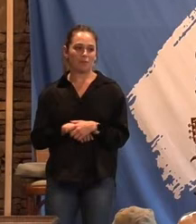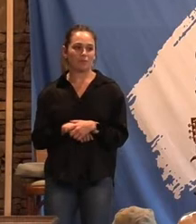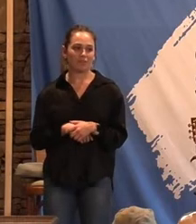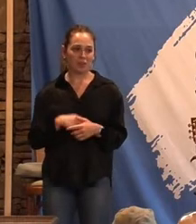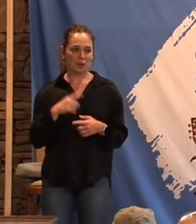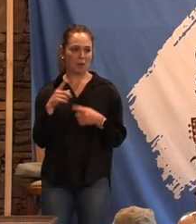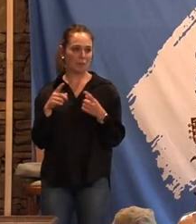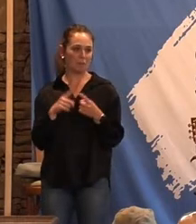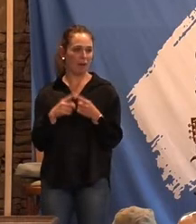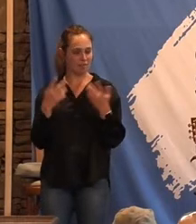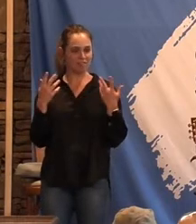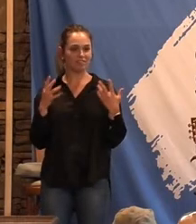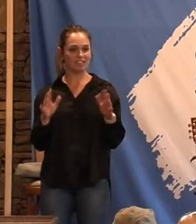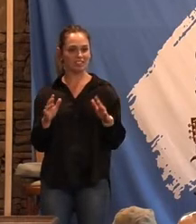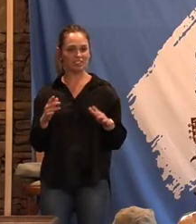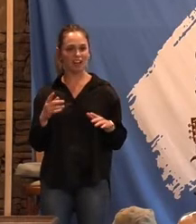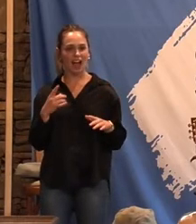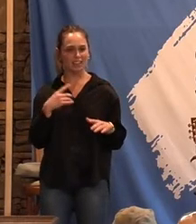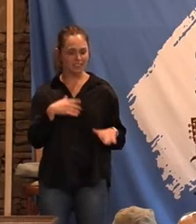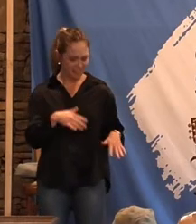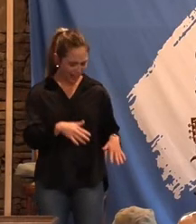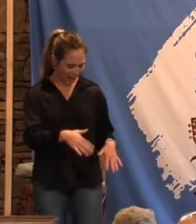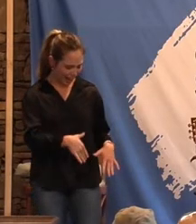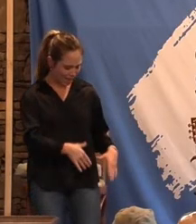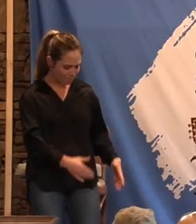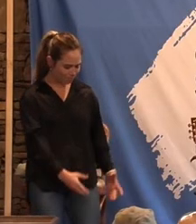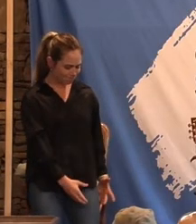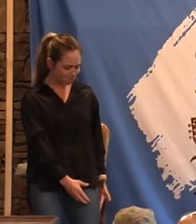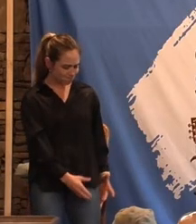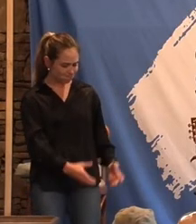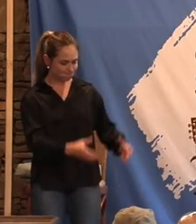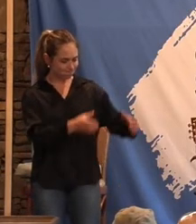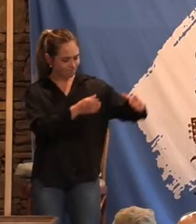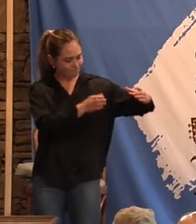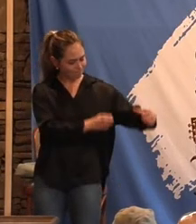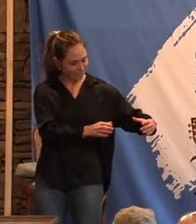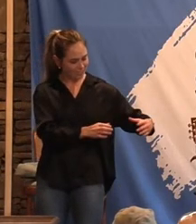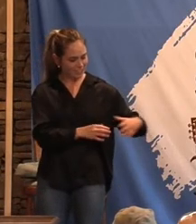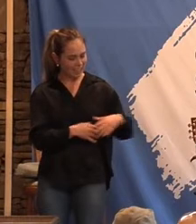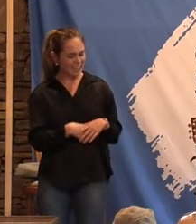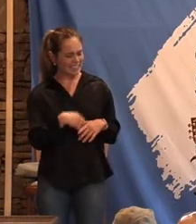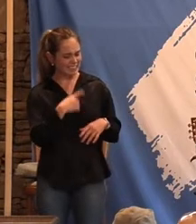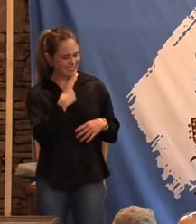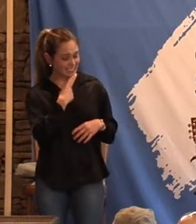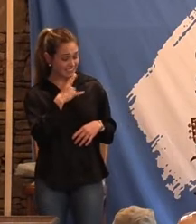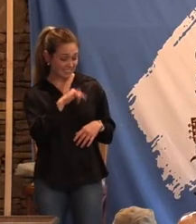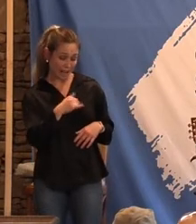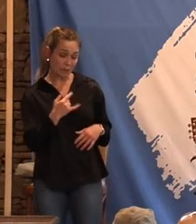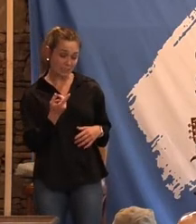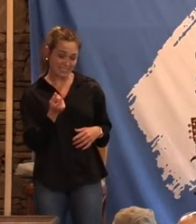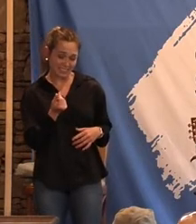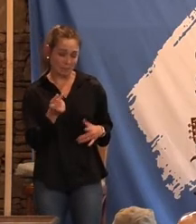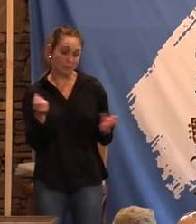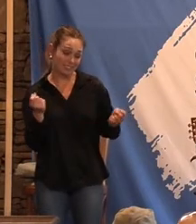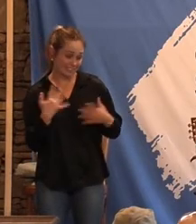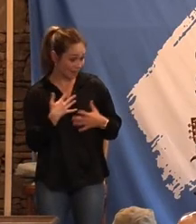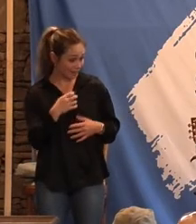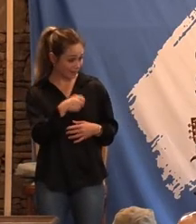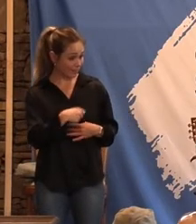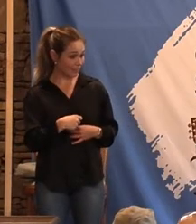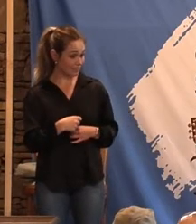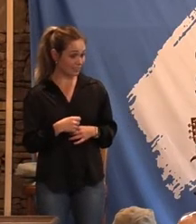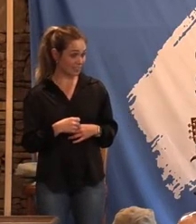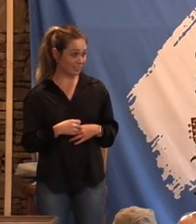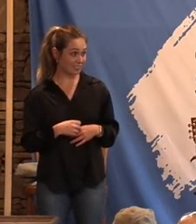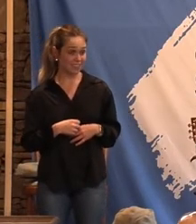when they were out, I got him up on the pew beside me, and I said, "That was kind of scary, huh?"